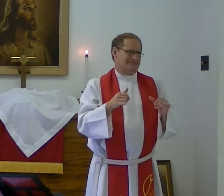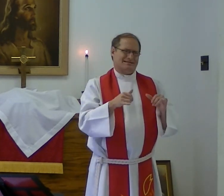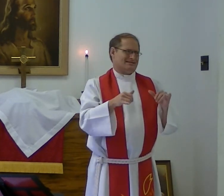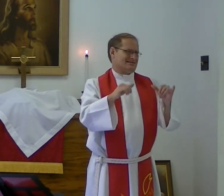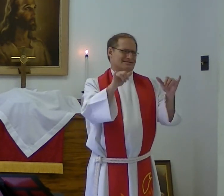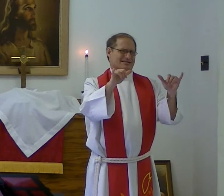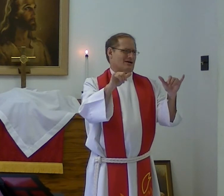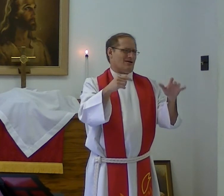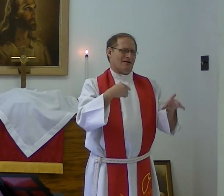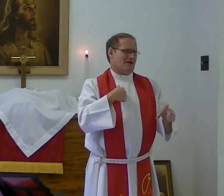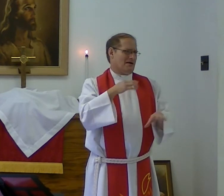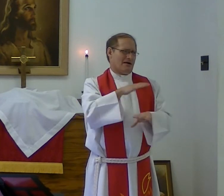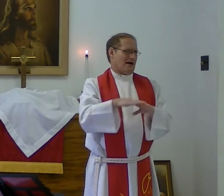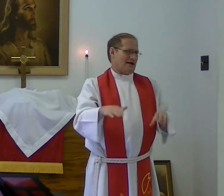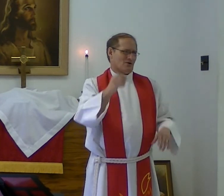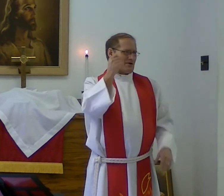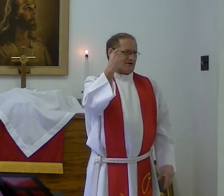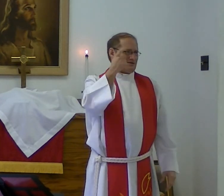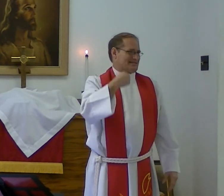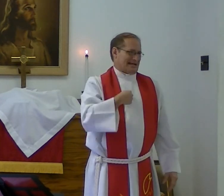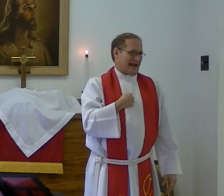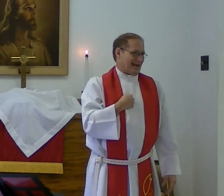Still, I don't understand.